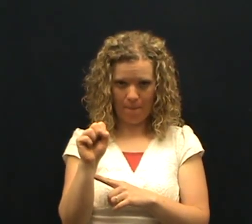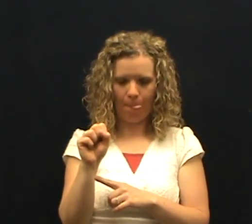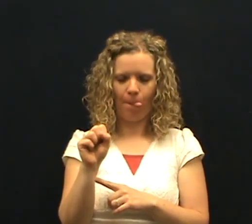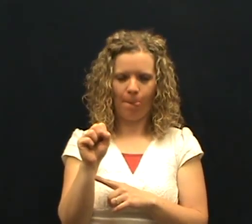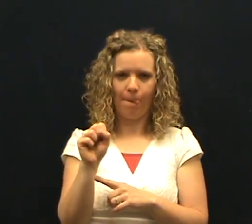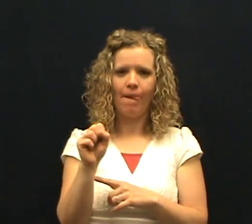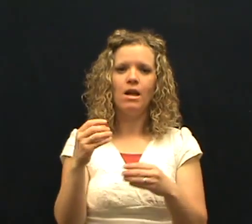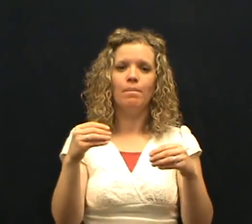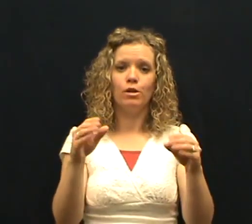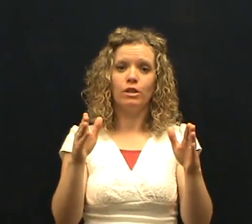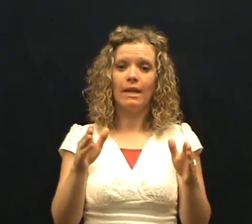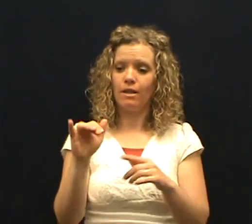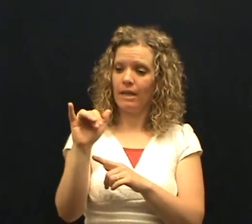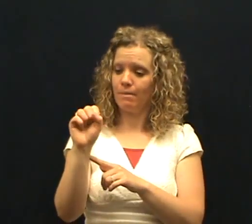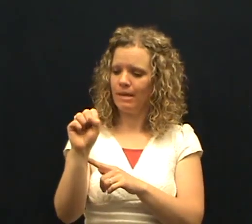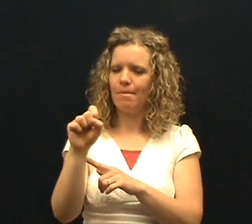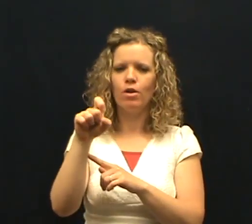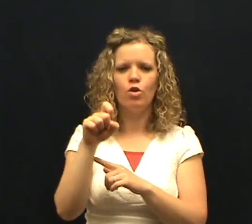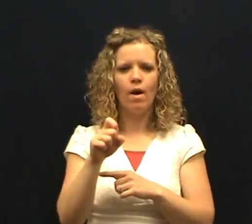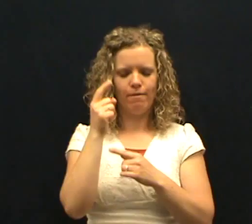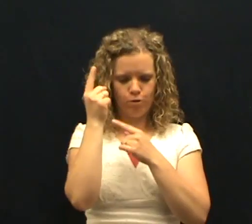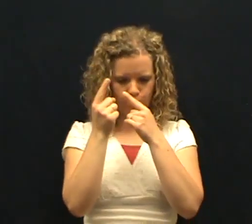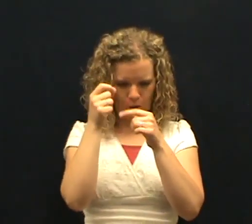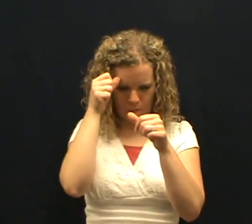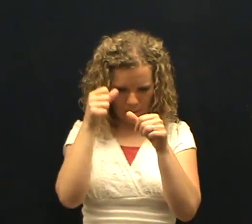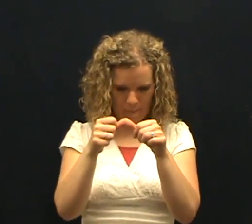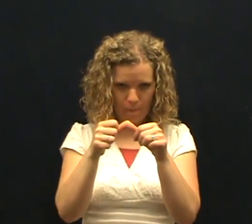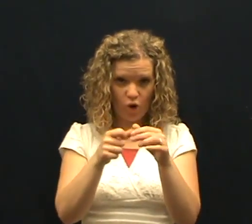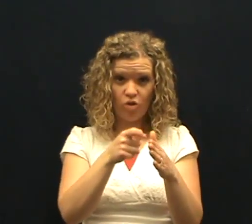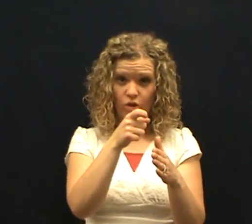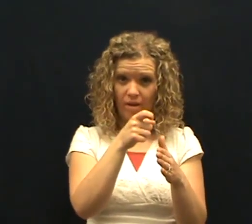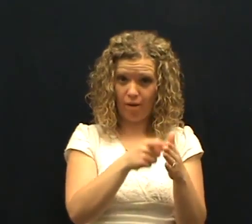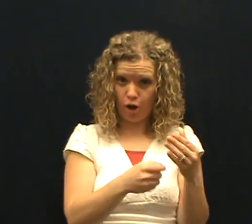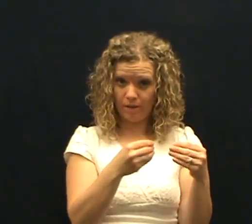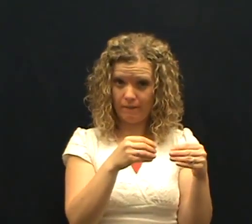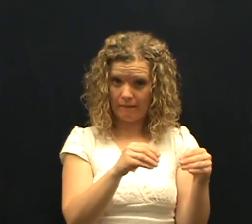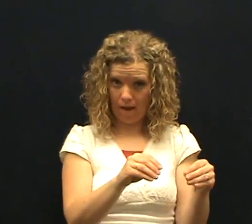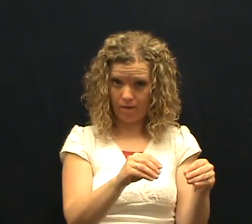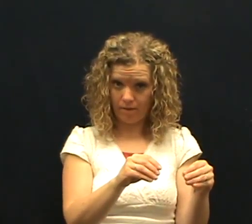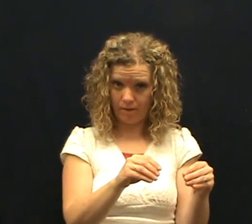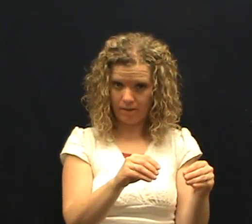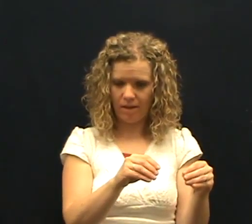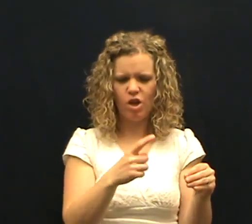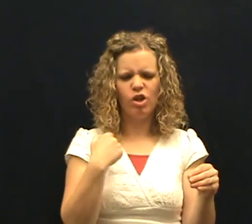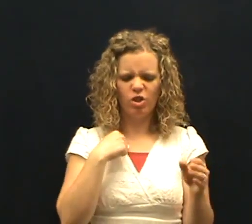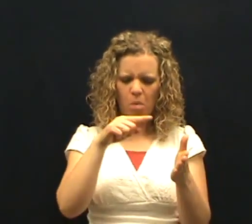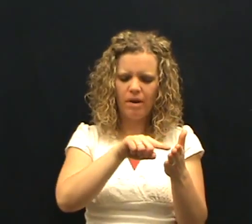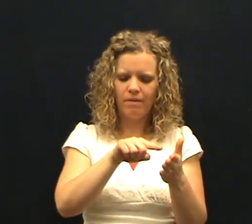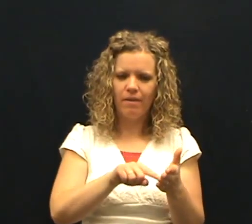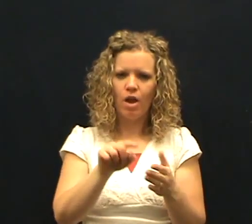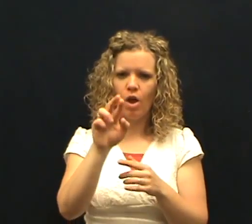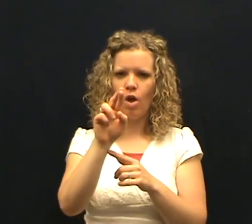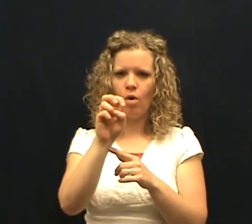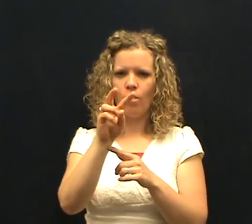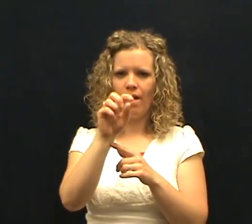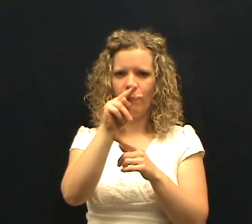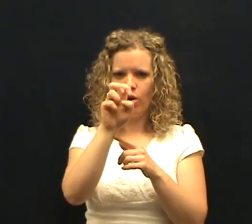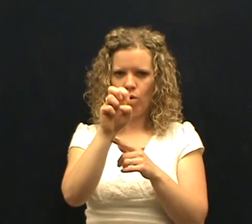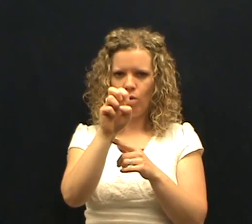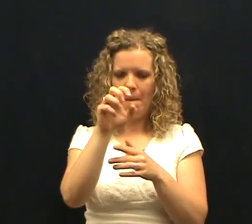to consider cost of sales in that income statement. So we're going to look at revenue minus cost of goods sold, gives